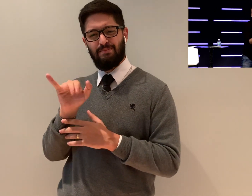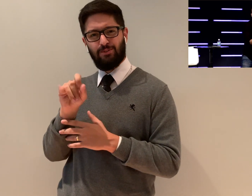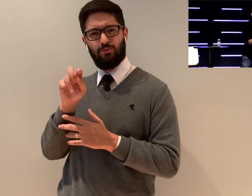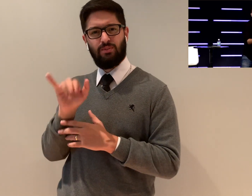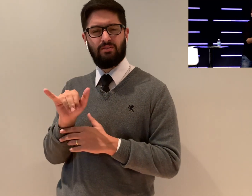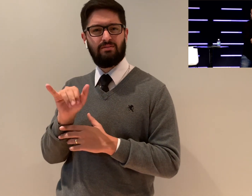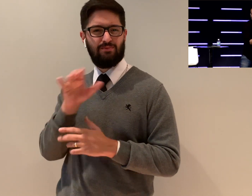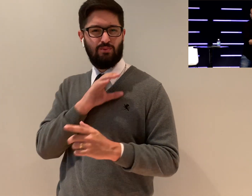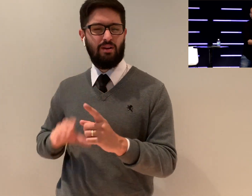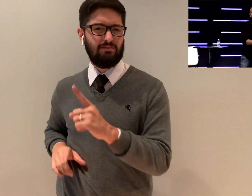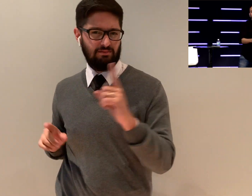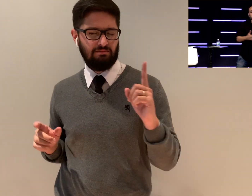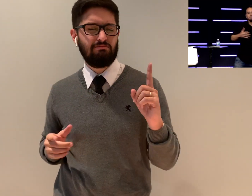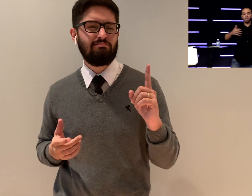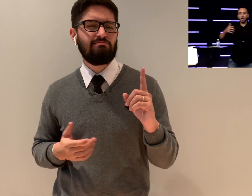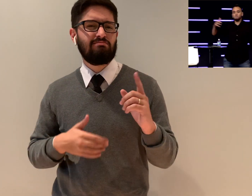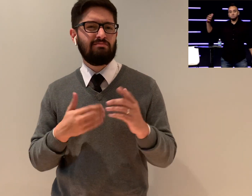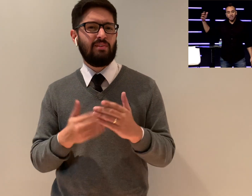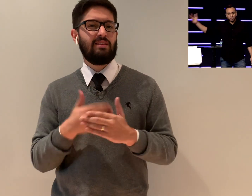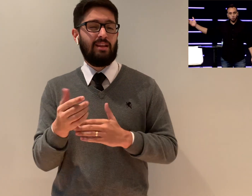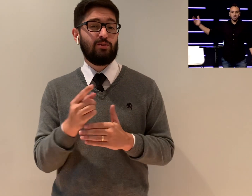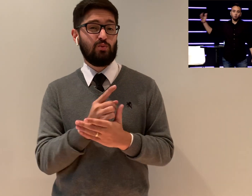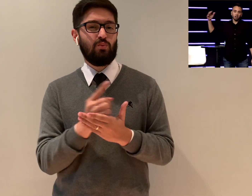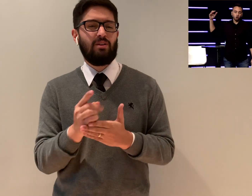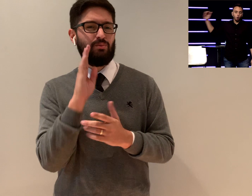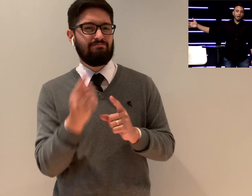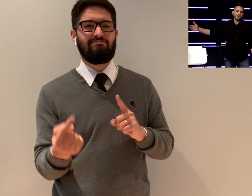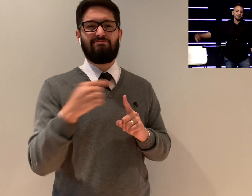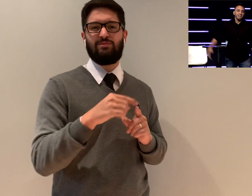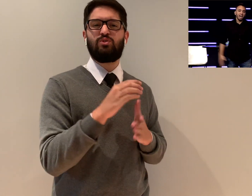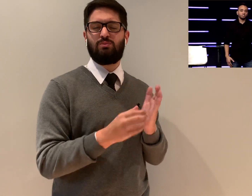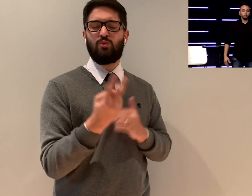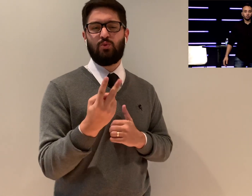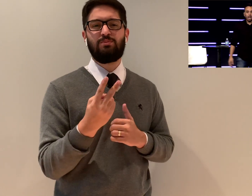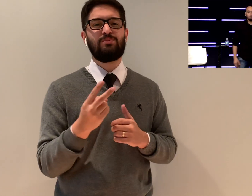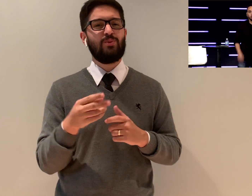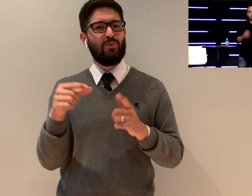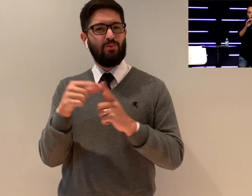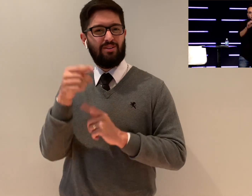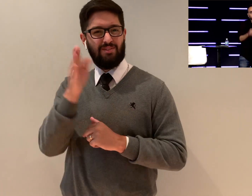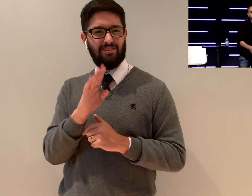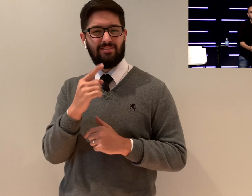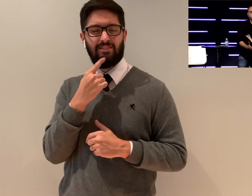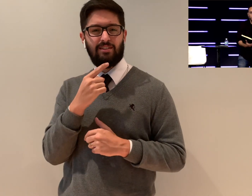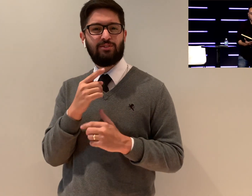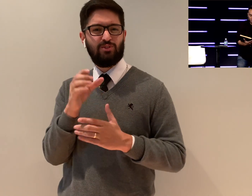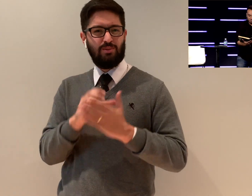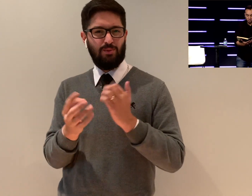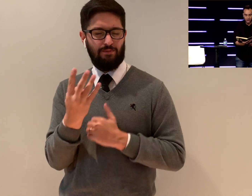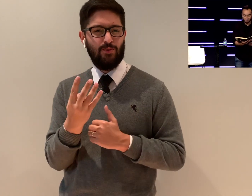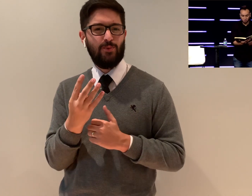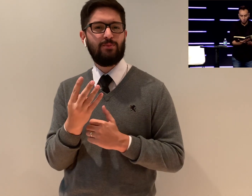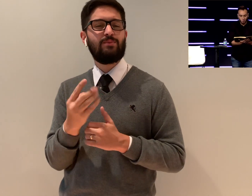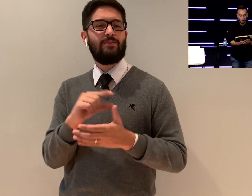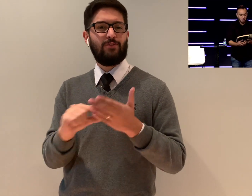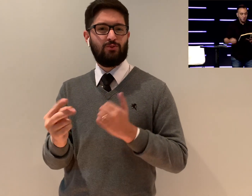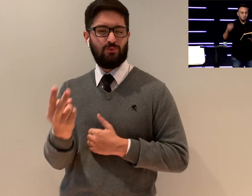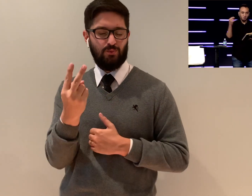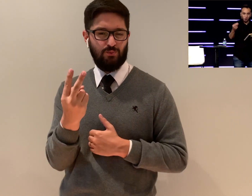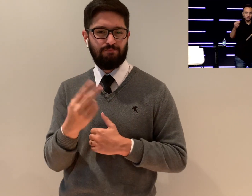the mystery of Christ. Next weekend, we're going to go back to chapter 2. And here's what the Word of God says in chapter